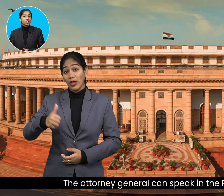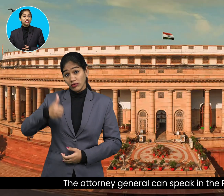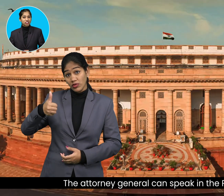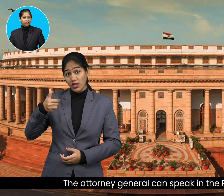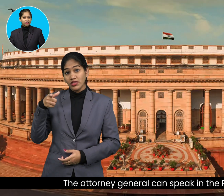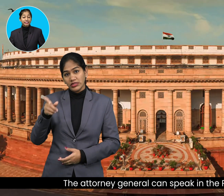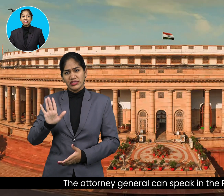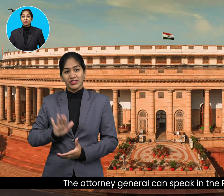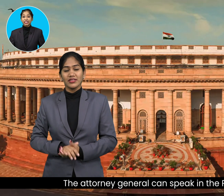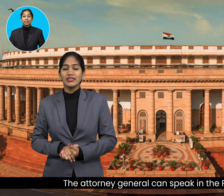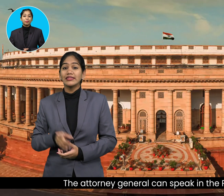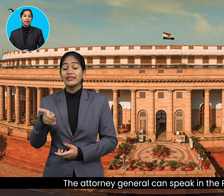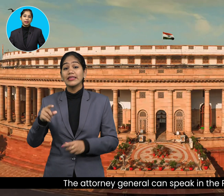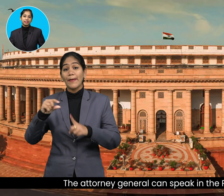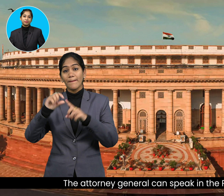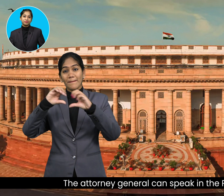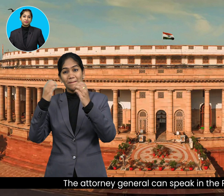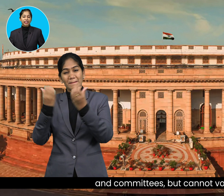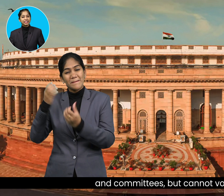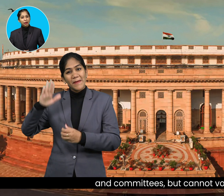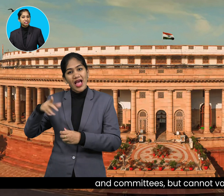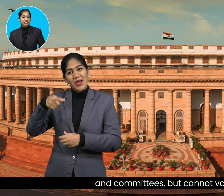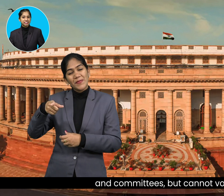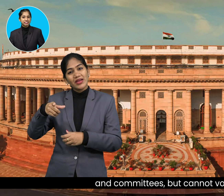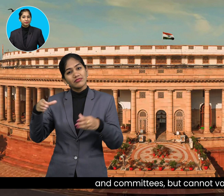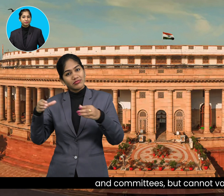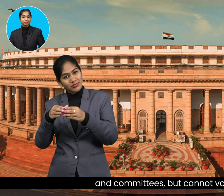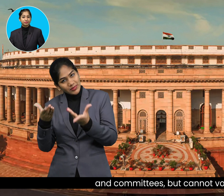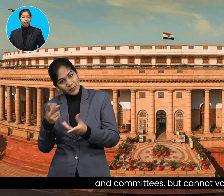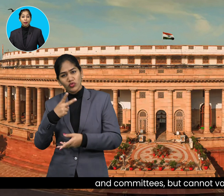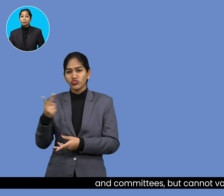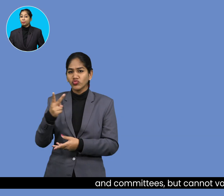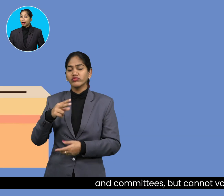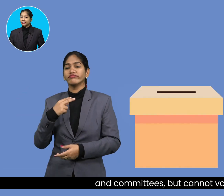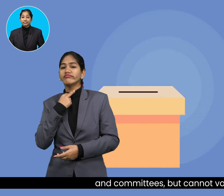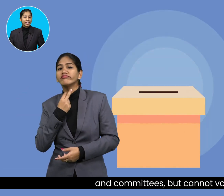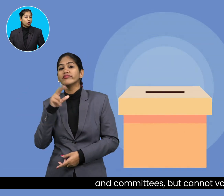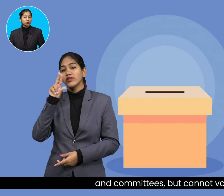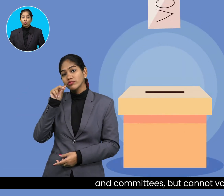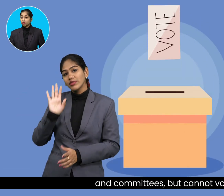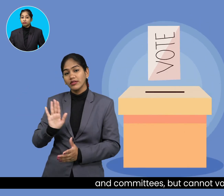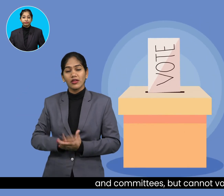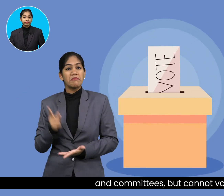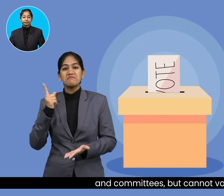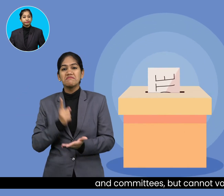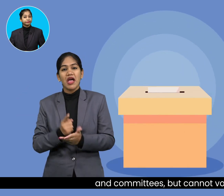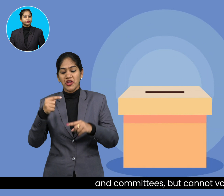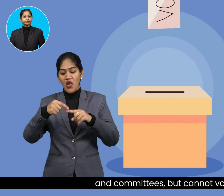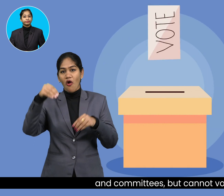The Attorney General can speak in the Parliament and committees, but cannot vote.